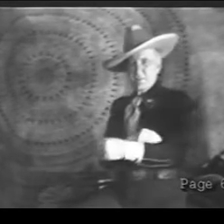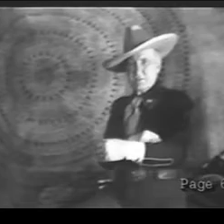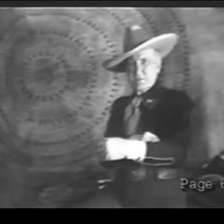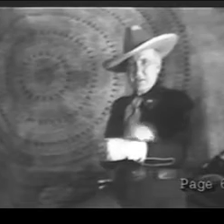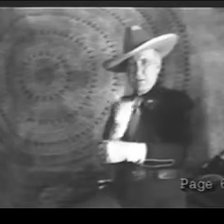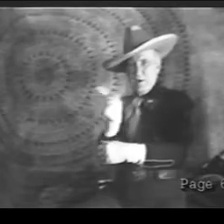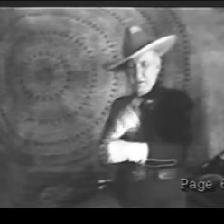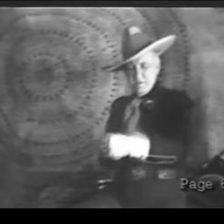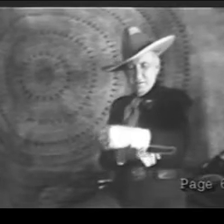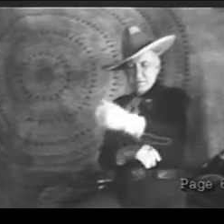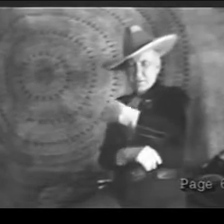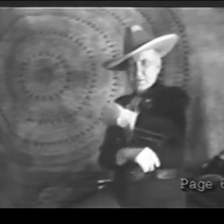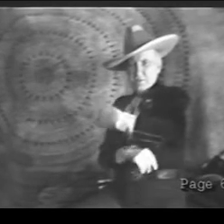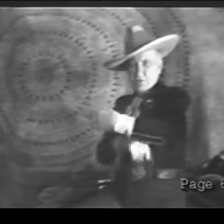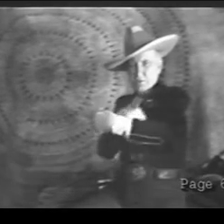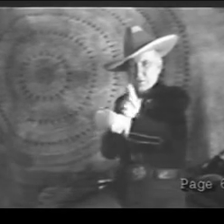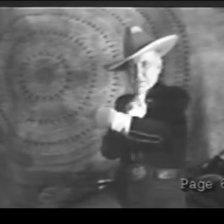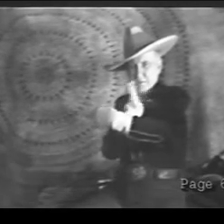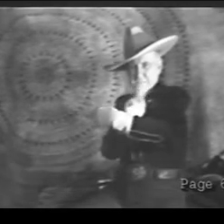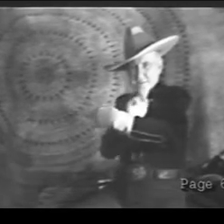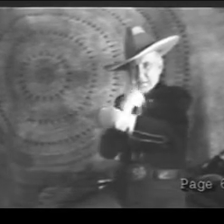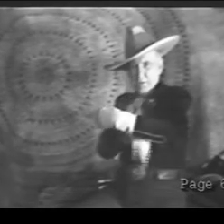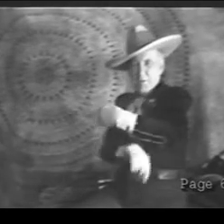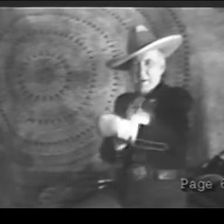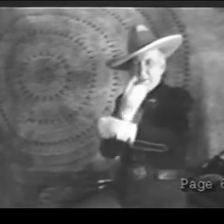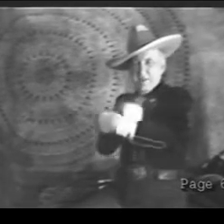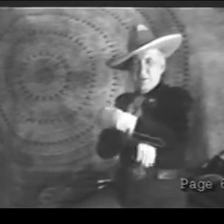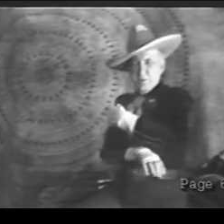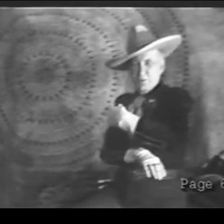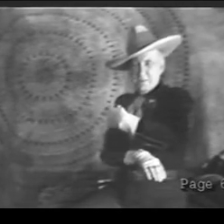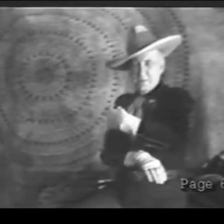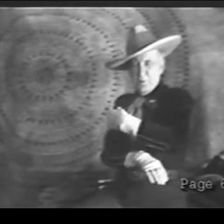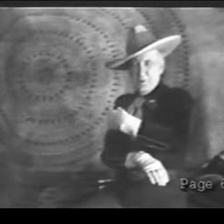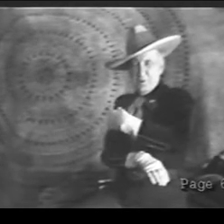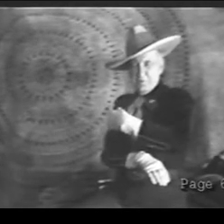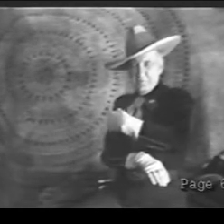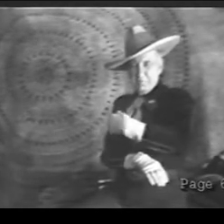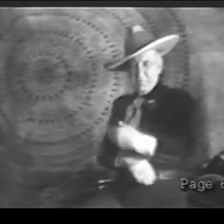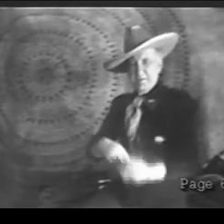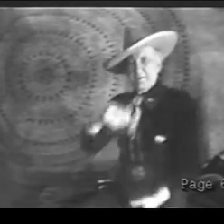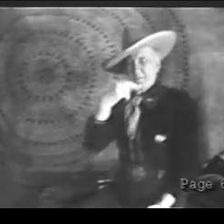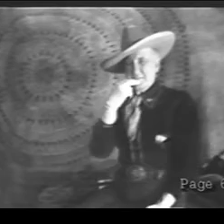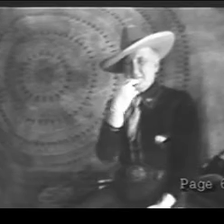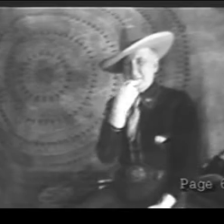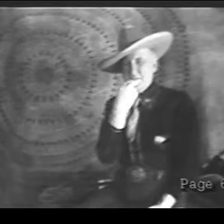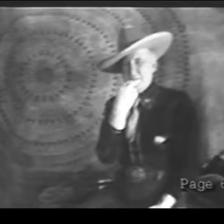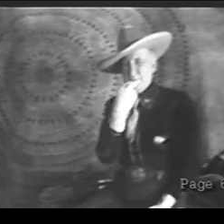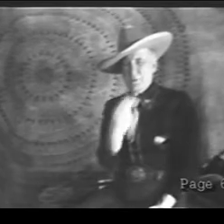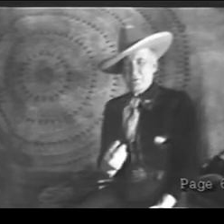is his tail wagging. So there's his hole, and you see that tail wagging, and down he goes. That's your prairie dog. This is a sign for your